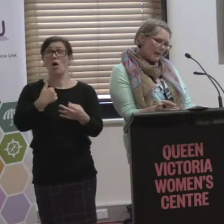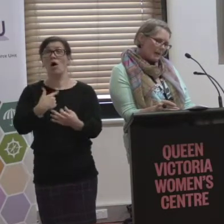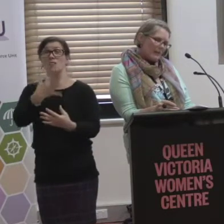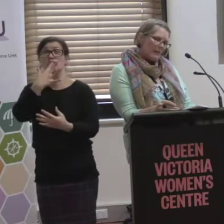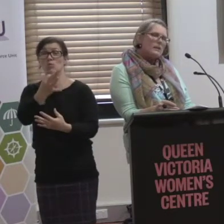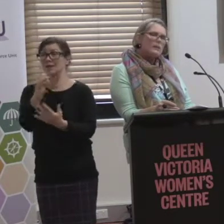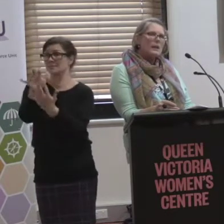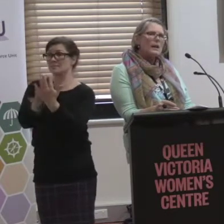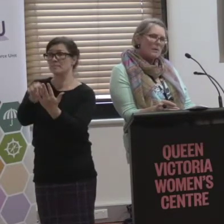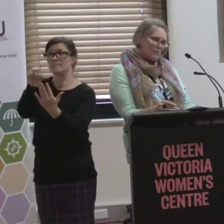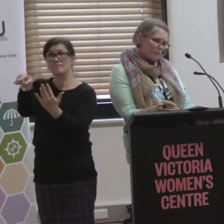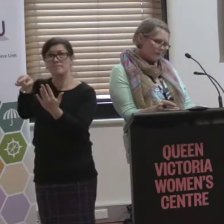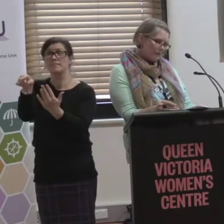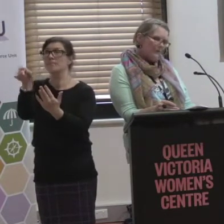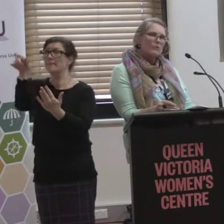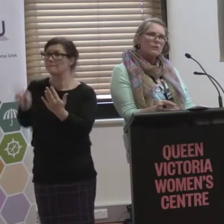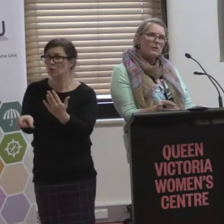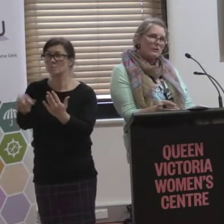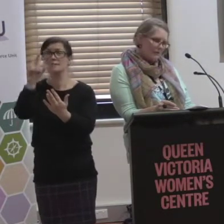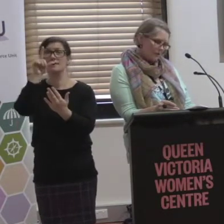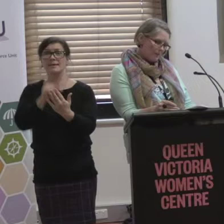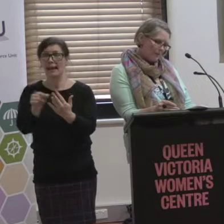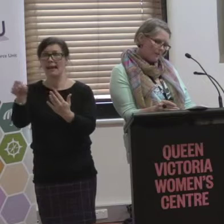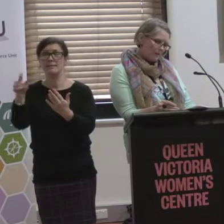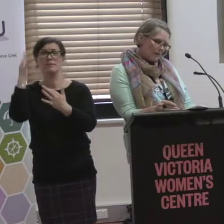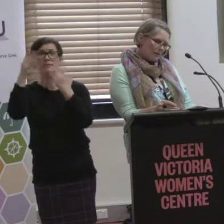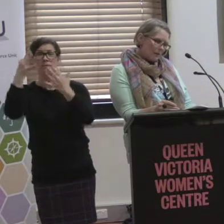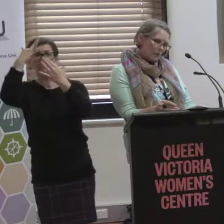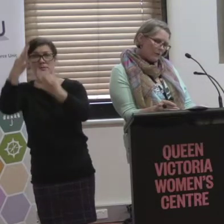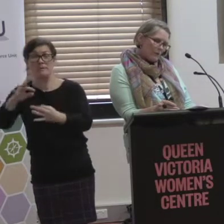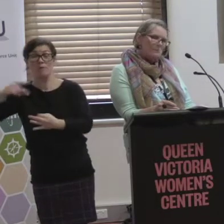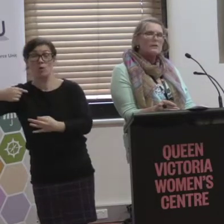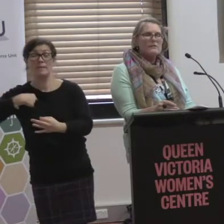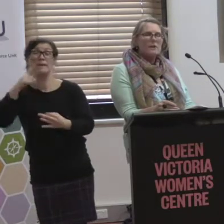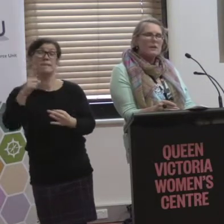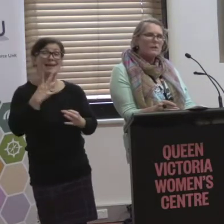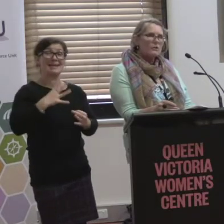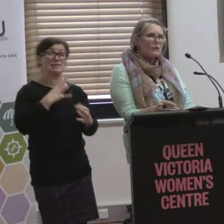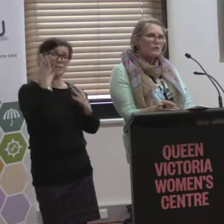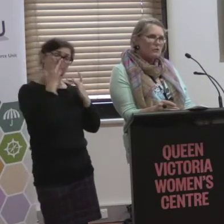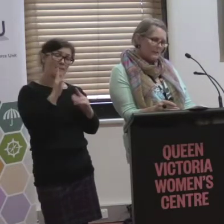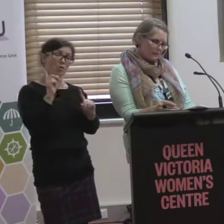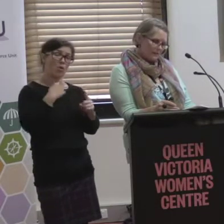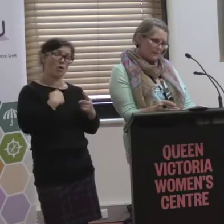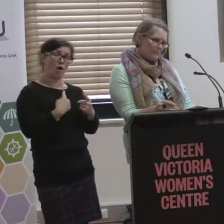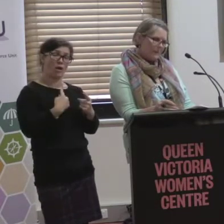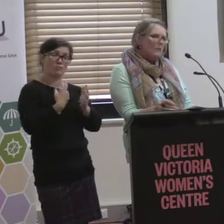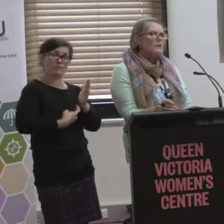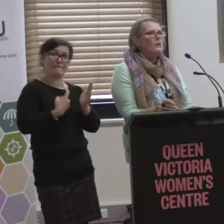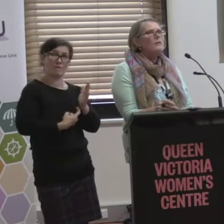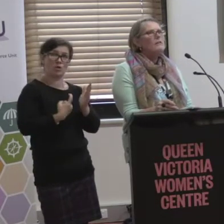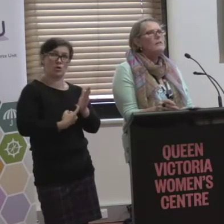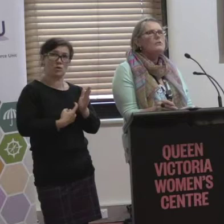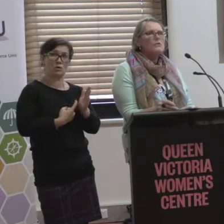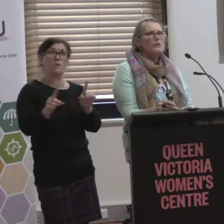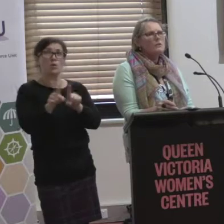my behalf, take into account my preference for alternative therapies, but also my desire not to unduly suffer.